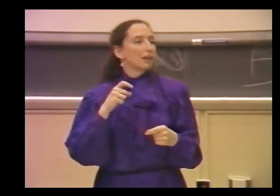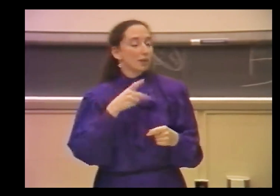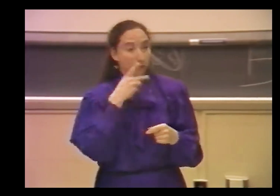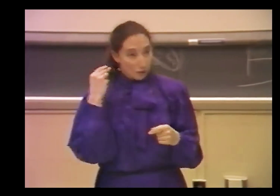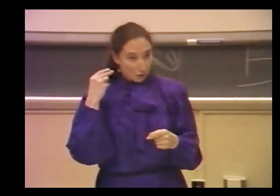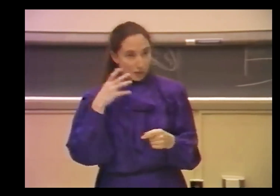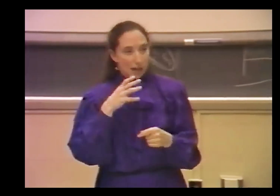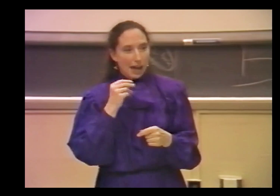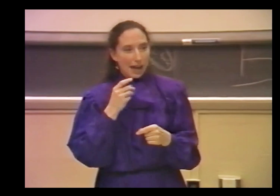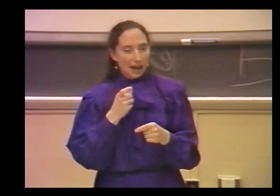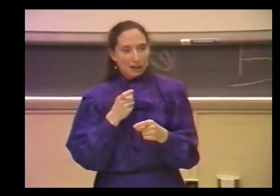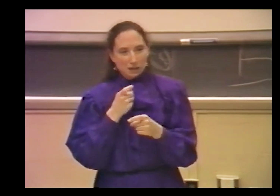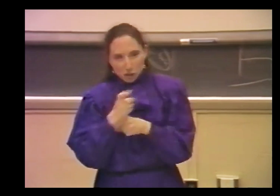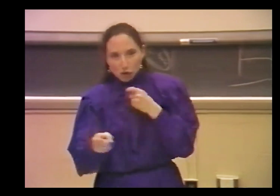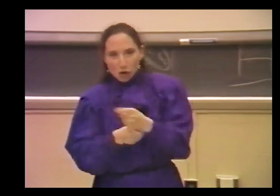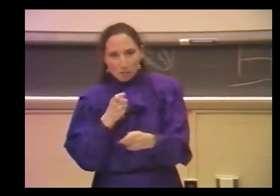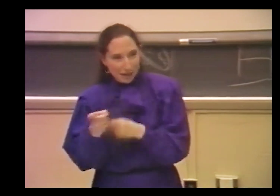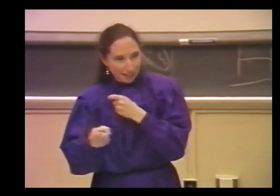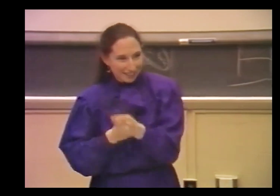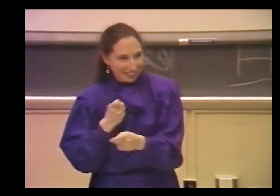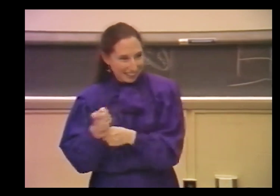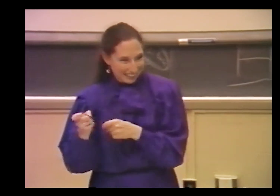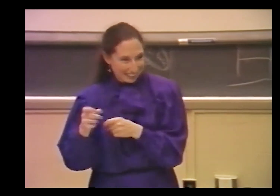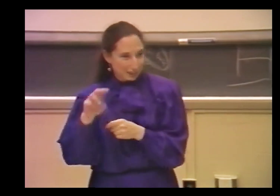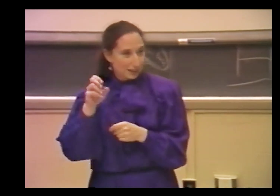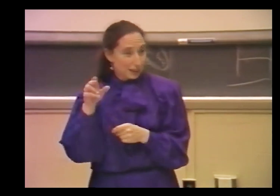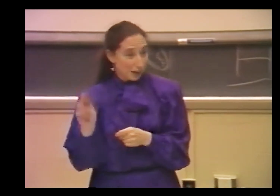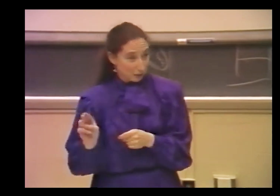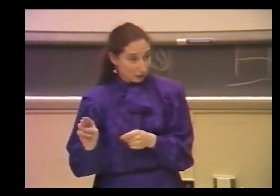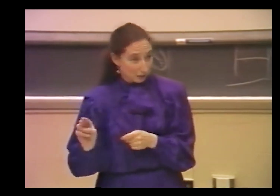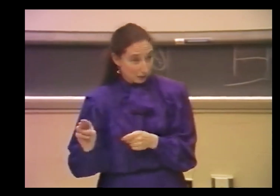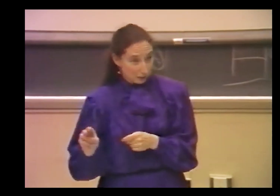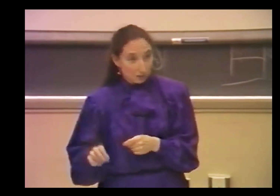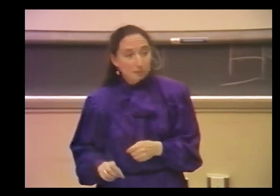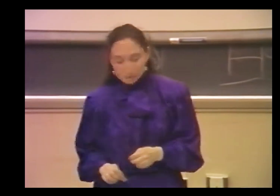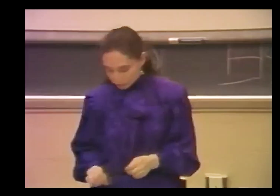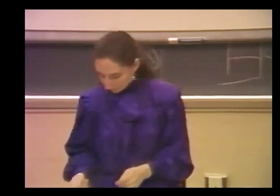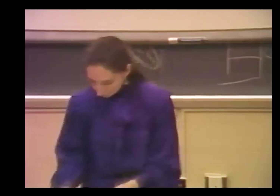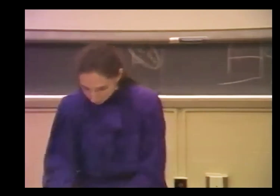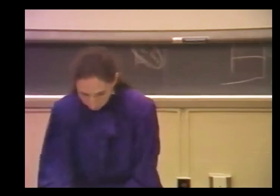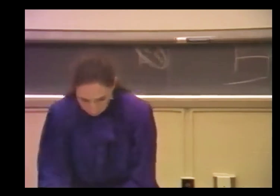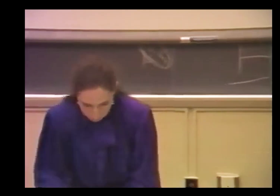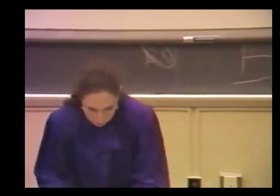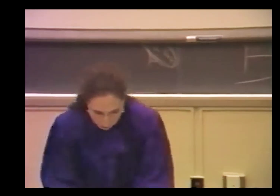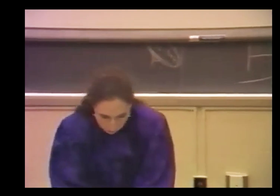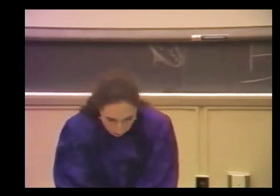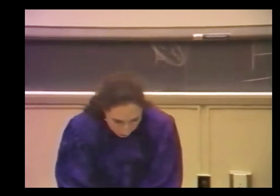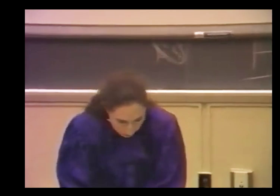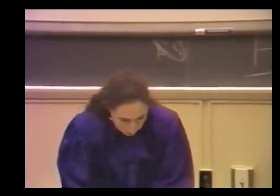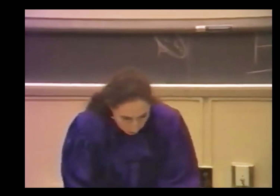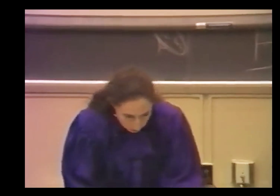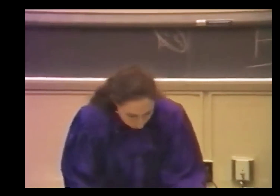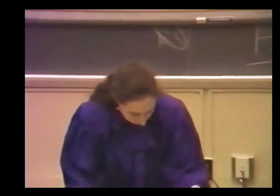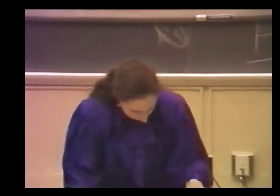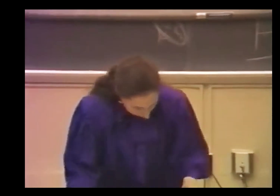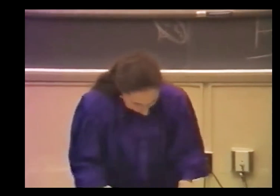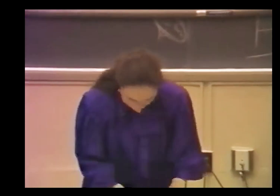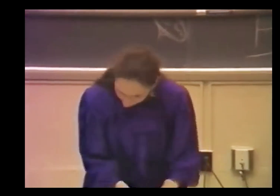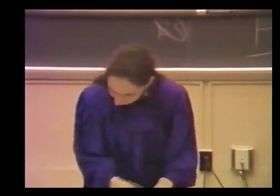the verb, and torment, the noun. Okay, let me just show that. If I can